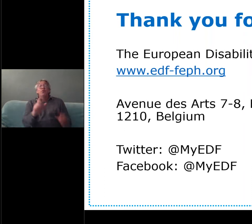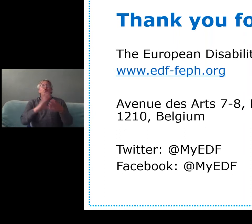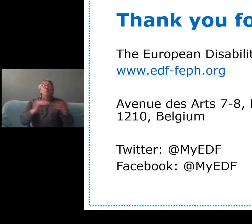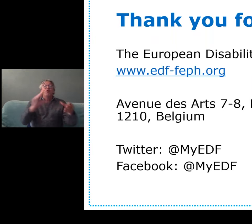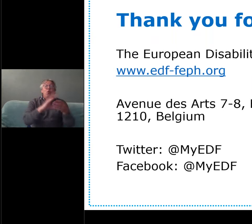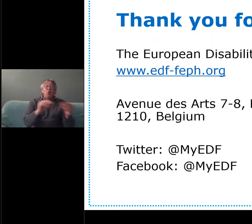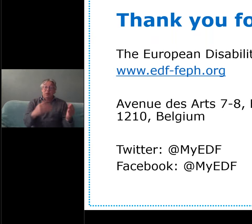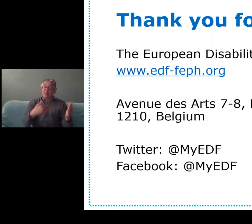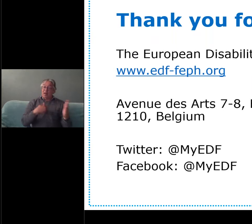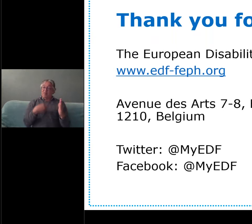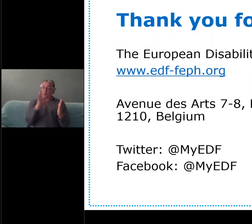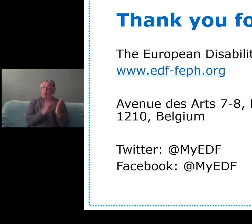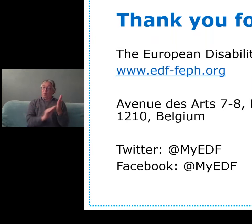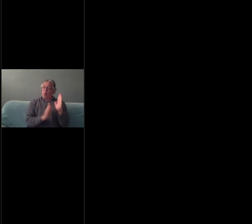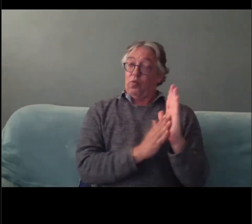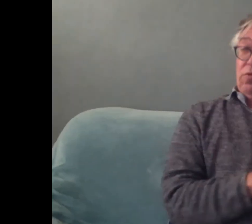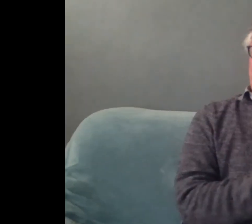afterwards.